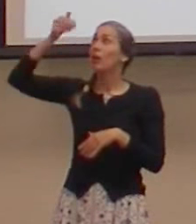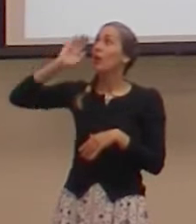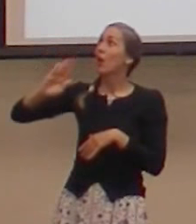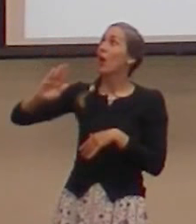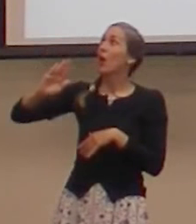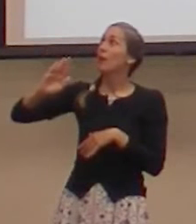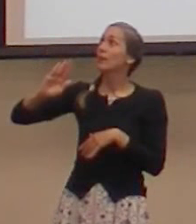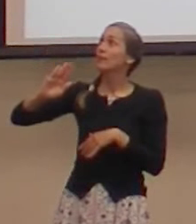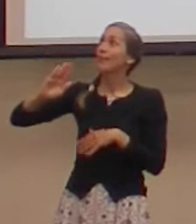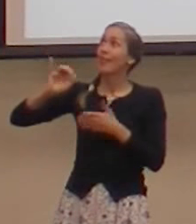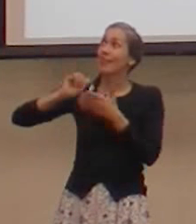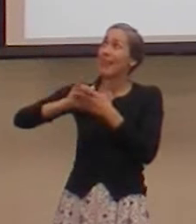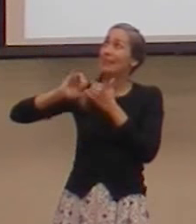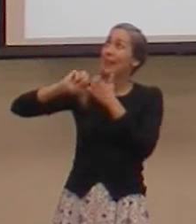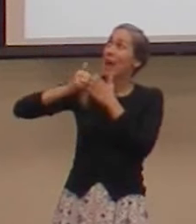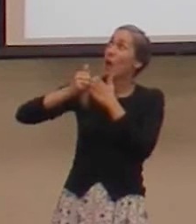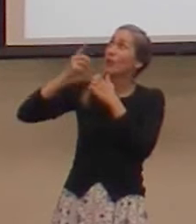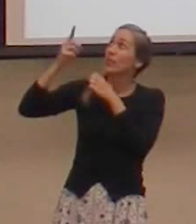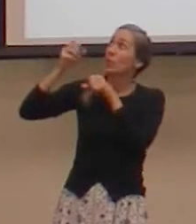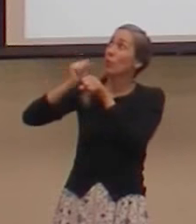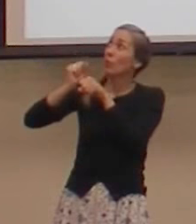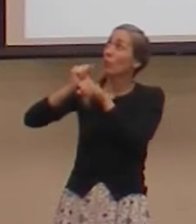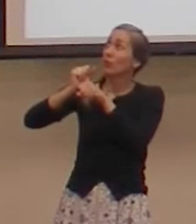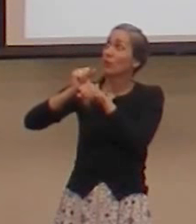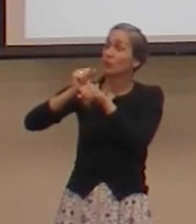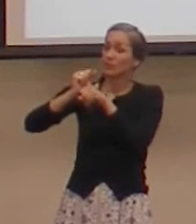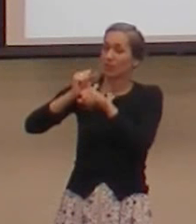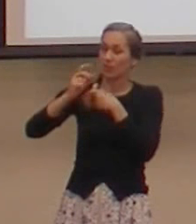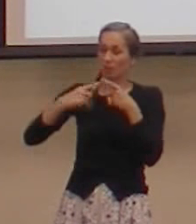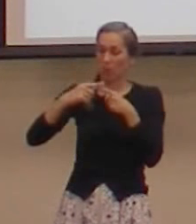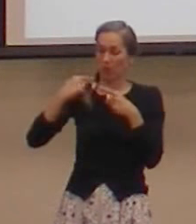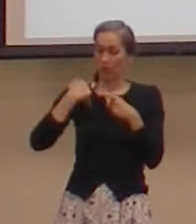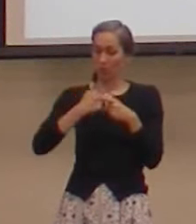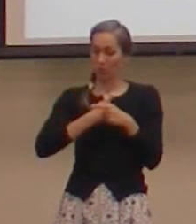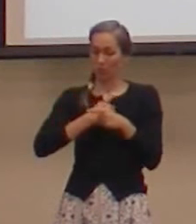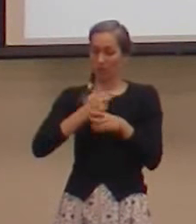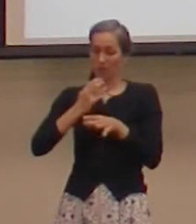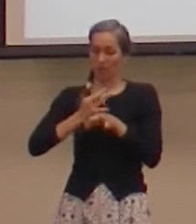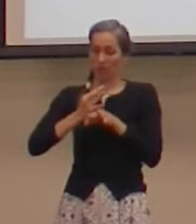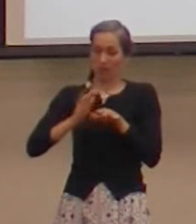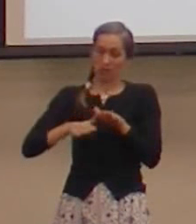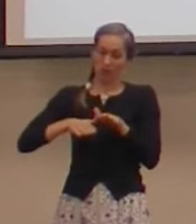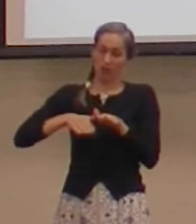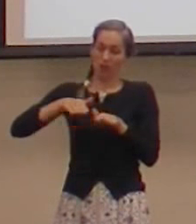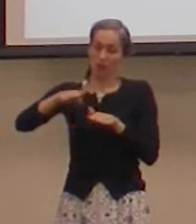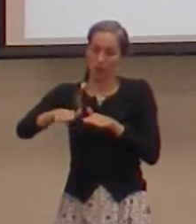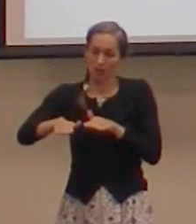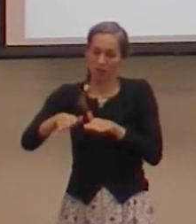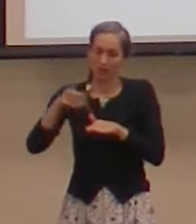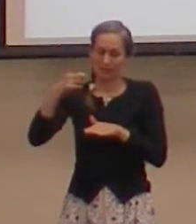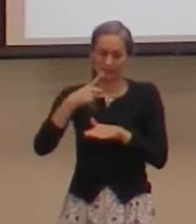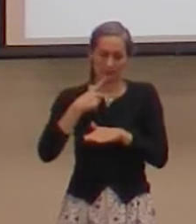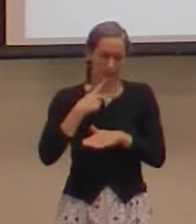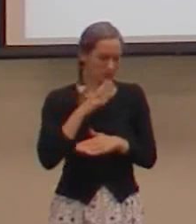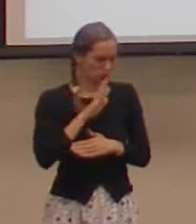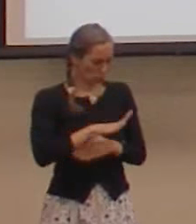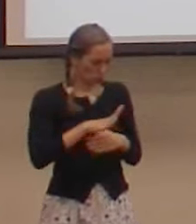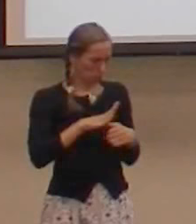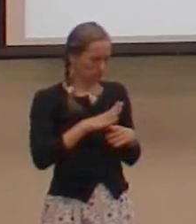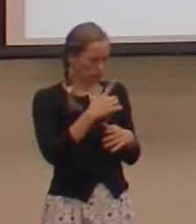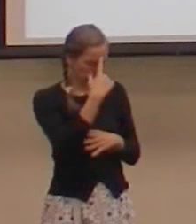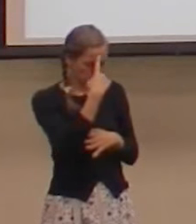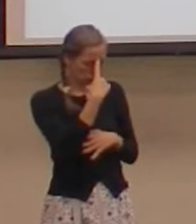that's just the way that he works. Whenever we step out in faith, he comes in and he says, that dream that you